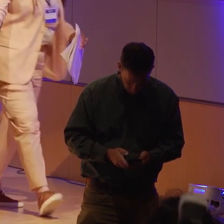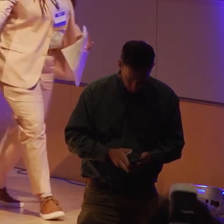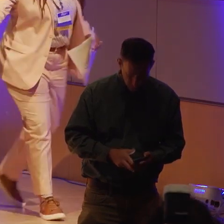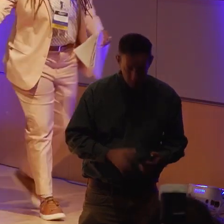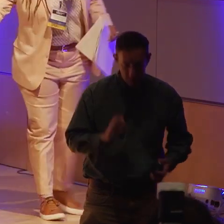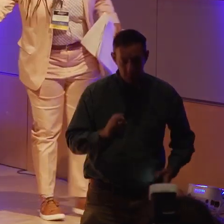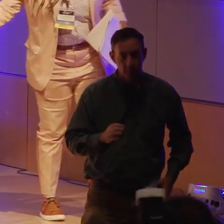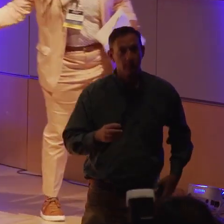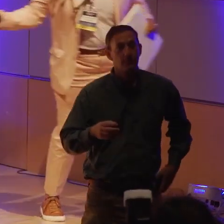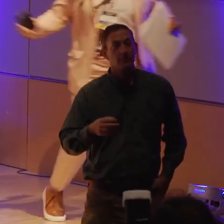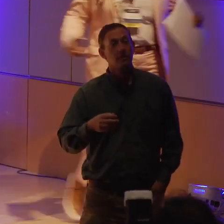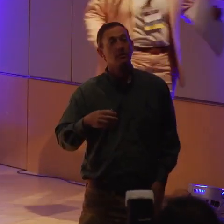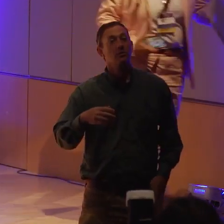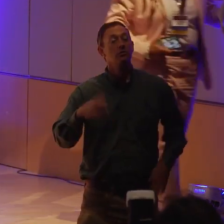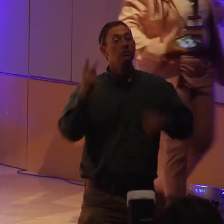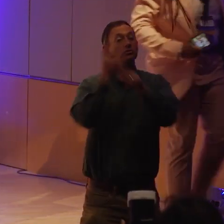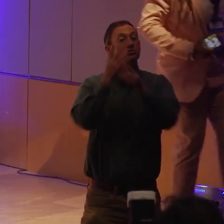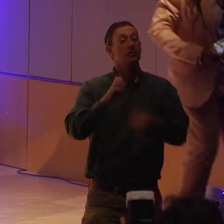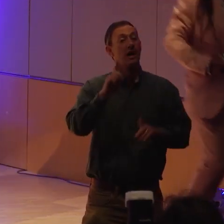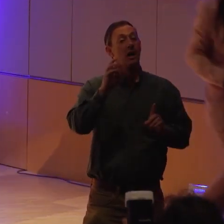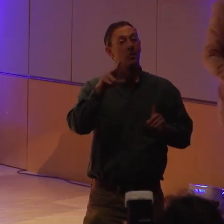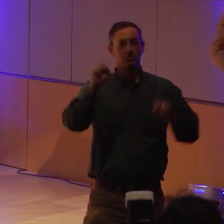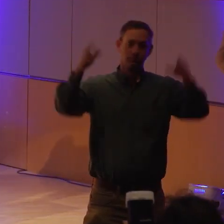Let's give it up for Supervisor Edwards.